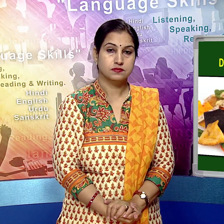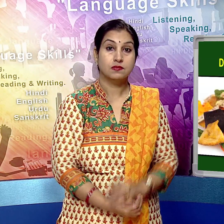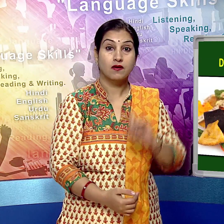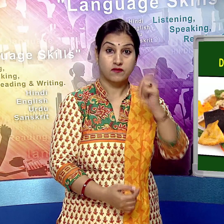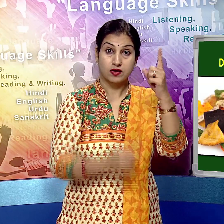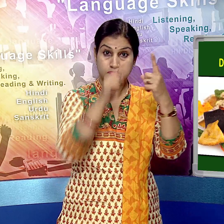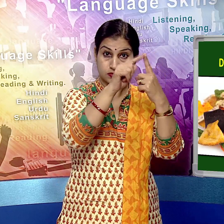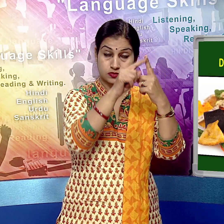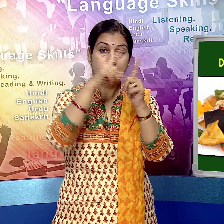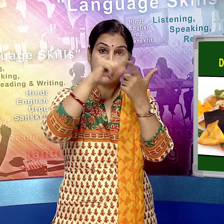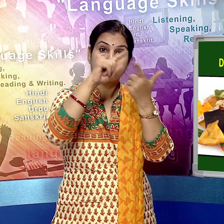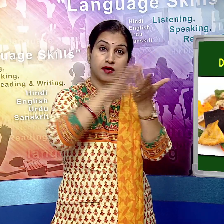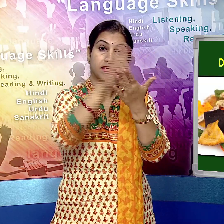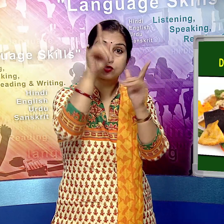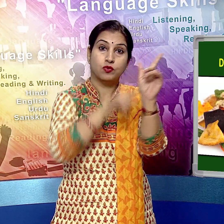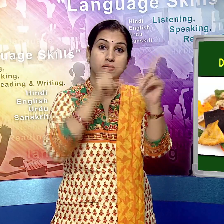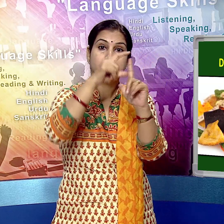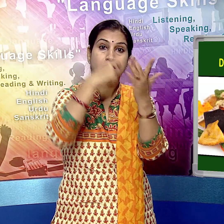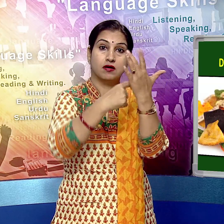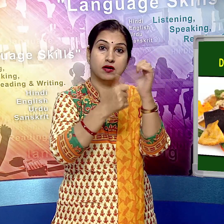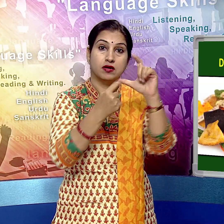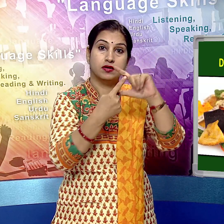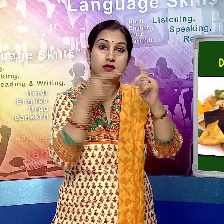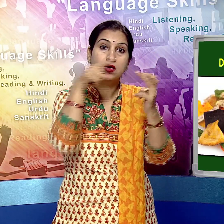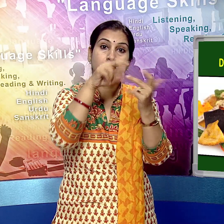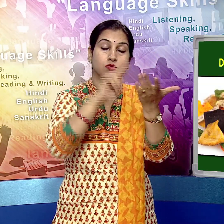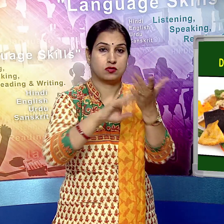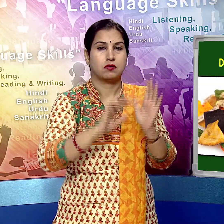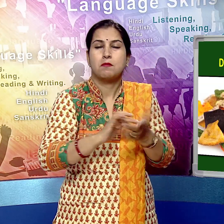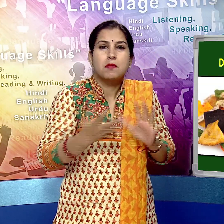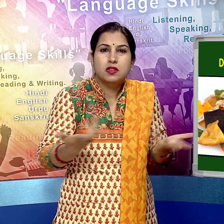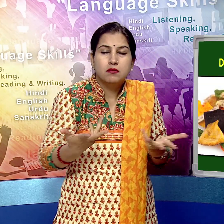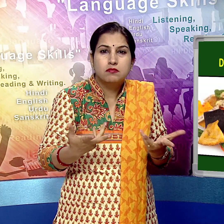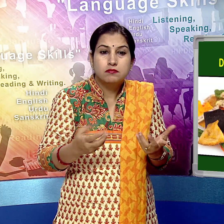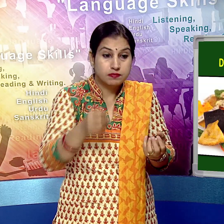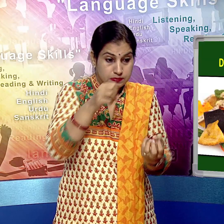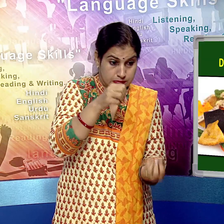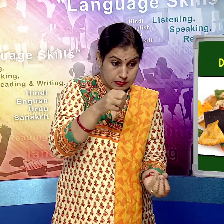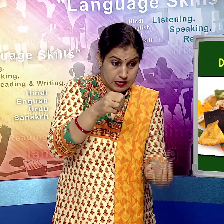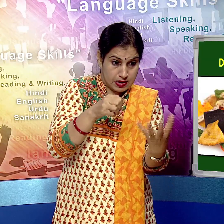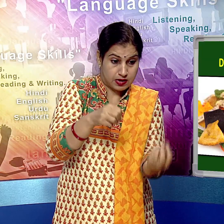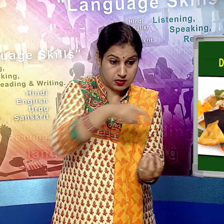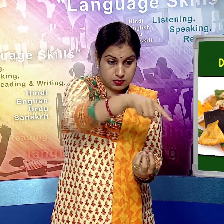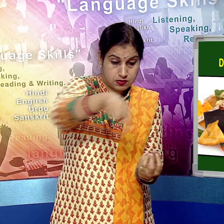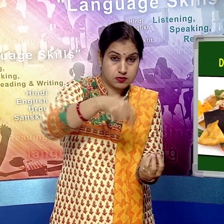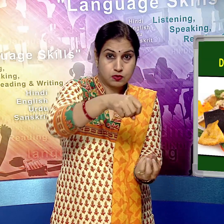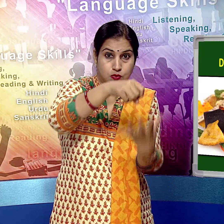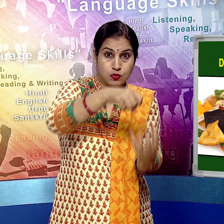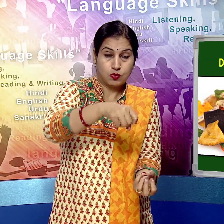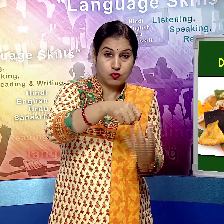Dehydration usually implies the use of controlled condition of heating with the forced circulation